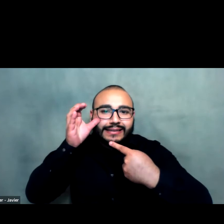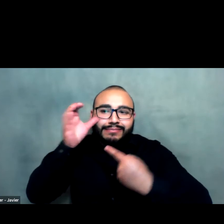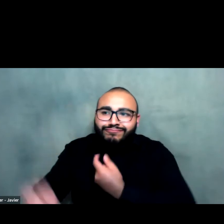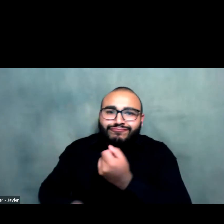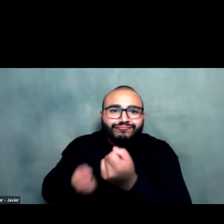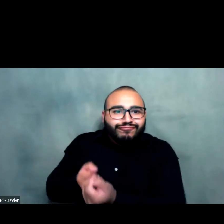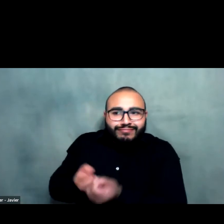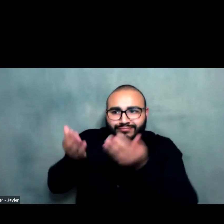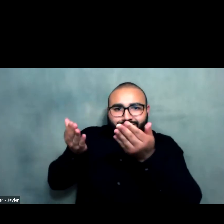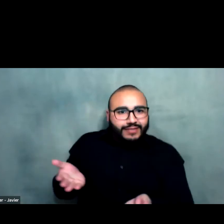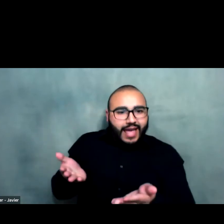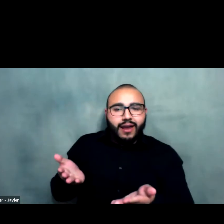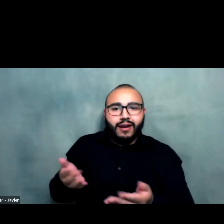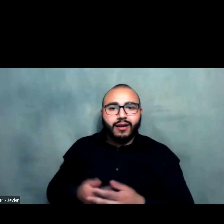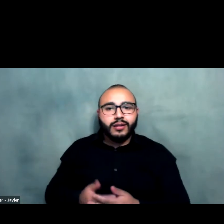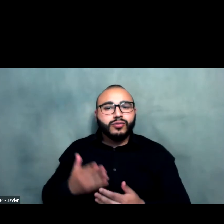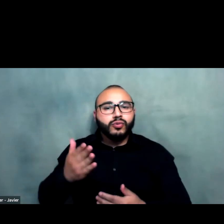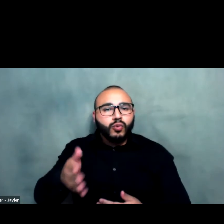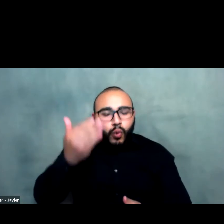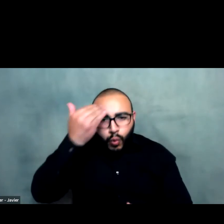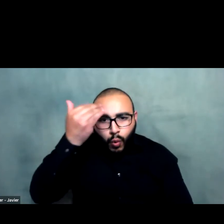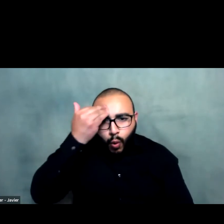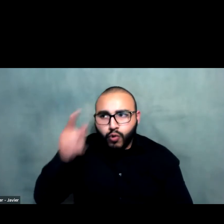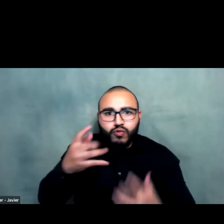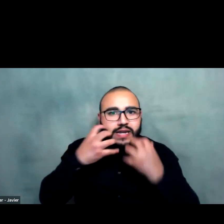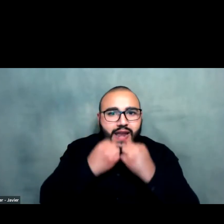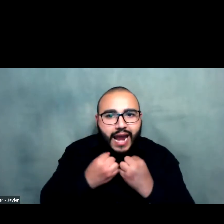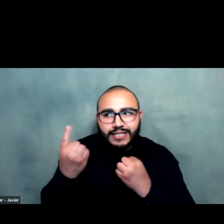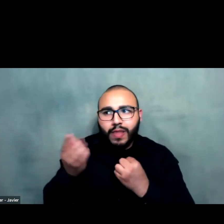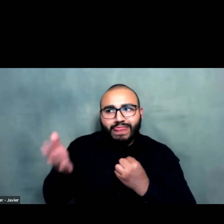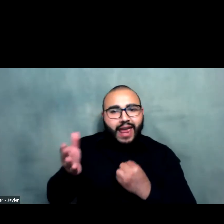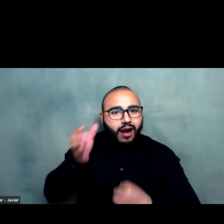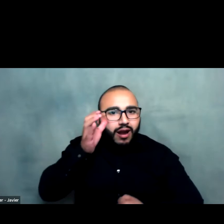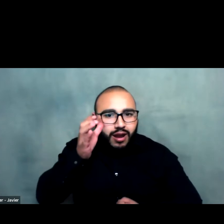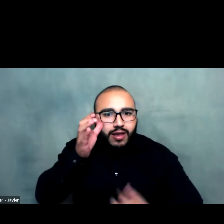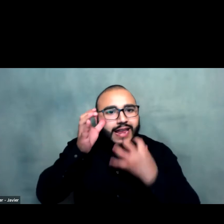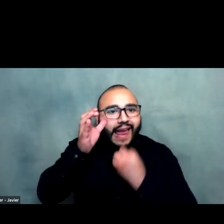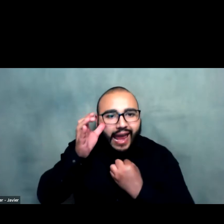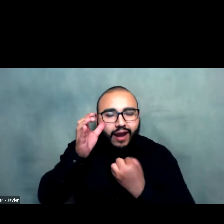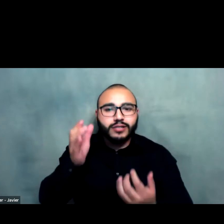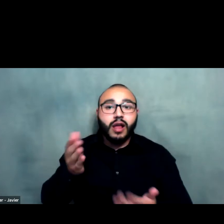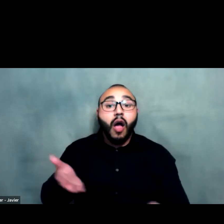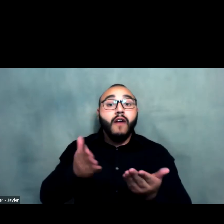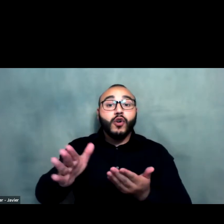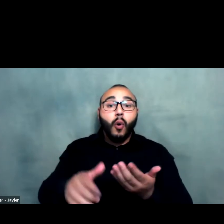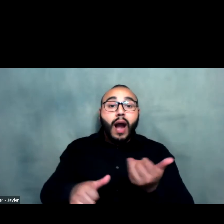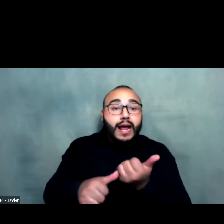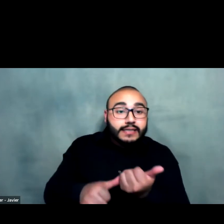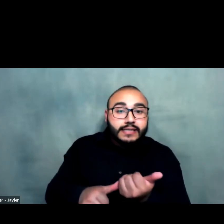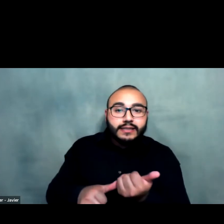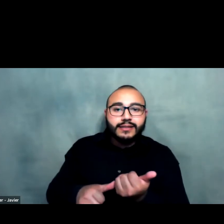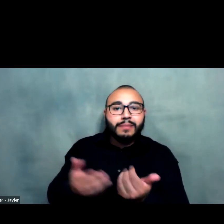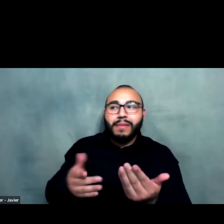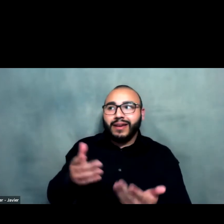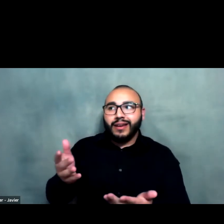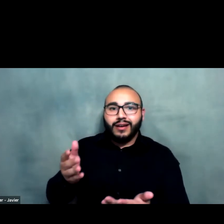the victim. And so they know that you care, that there's someone there that cares. Offer your assistance, even though they may not ask for